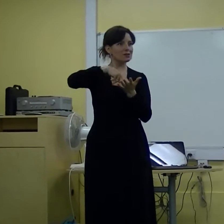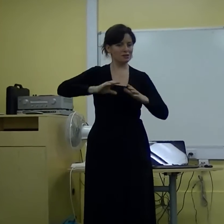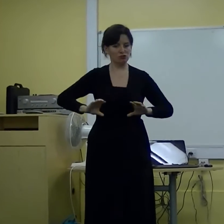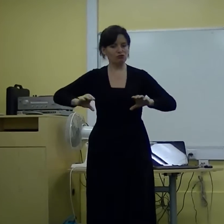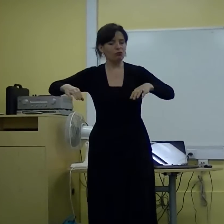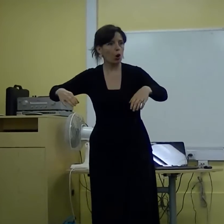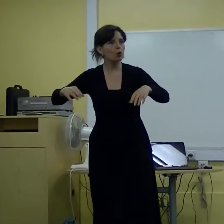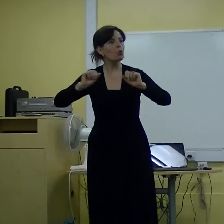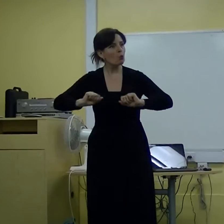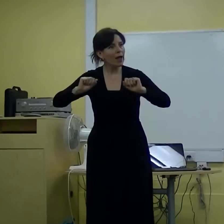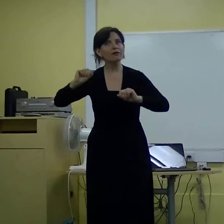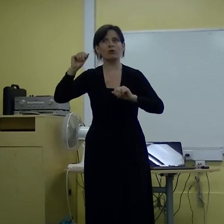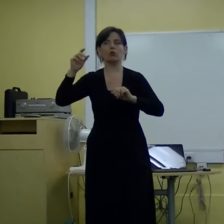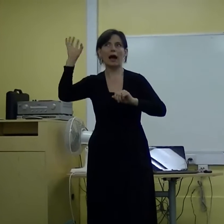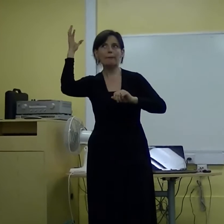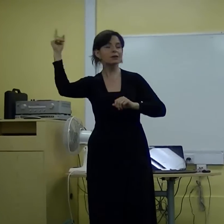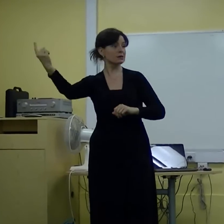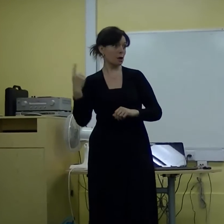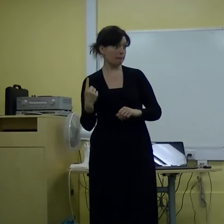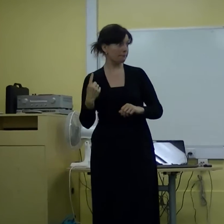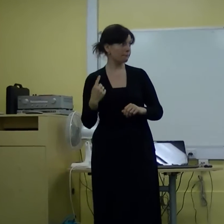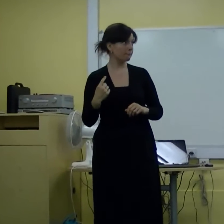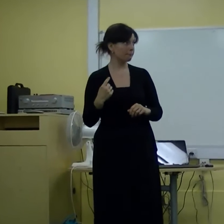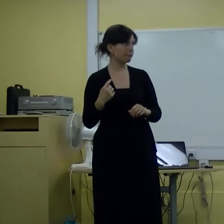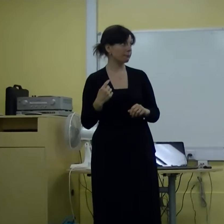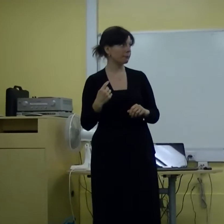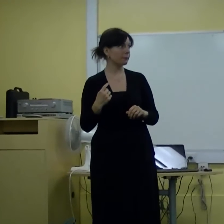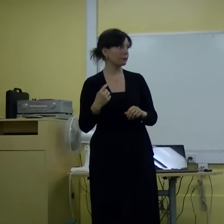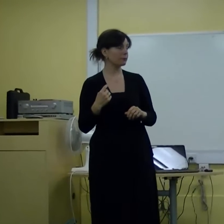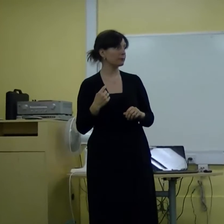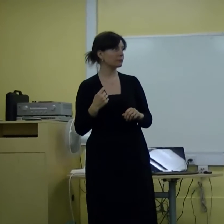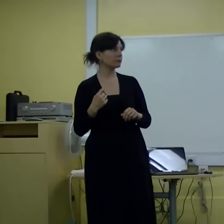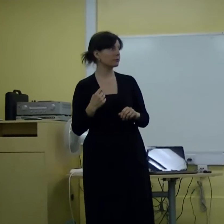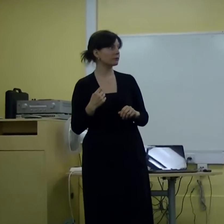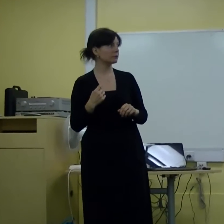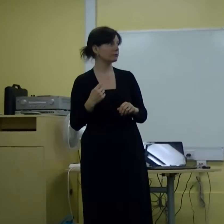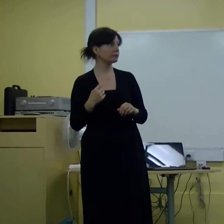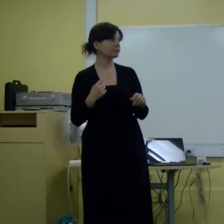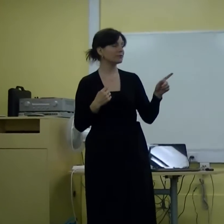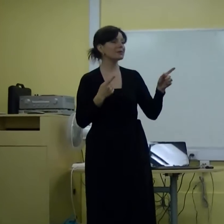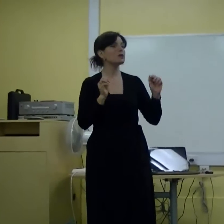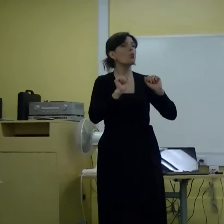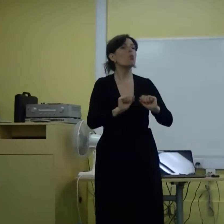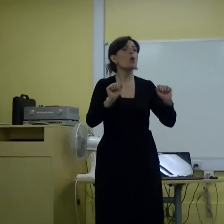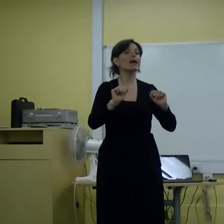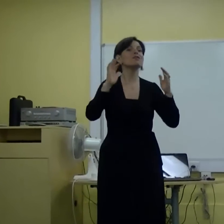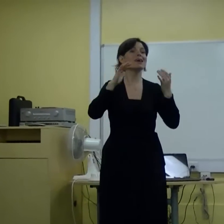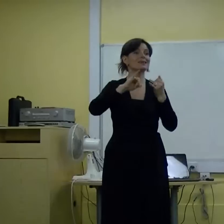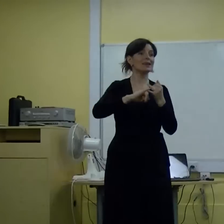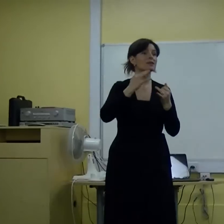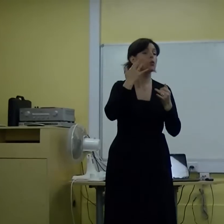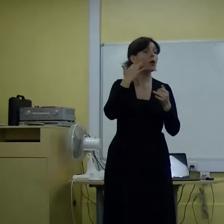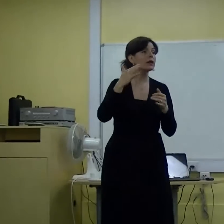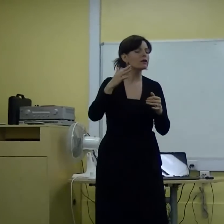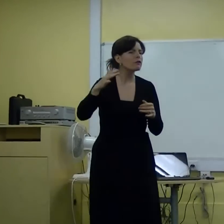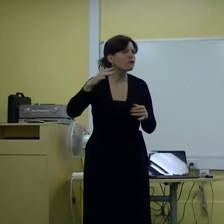wait for the ambulance to come. Okay? Just wait 10 seconds. Yeah. When you're checking for the breath, just wait 10 Oh seconds. yes.